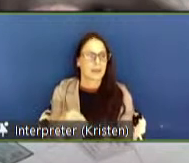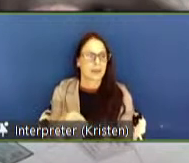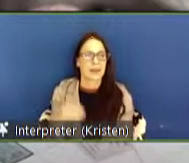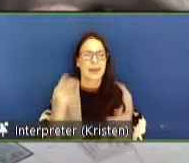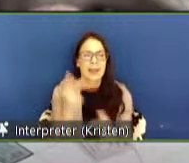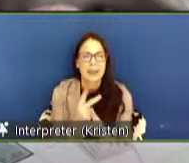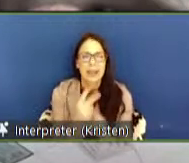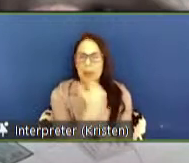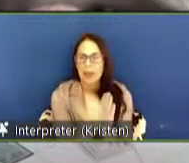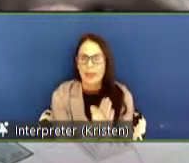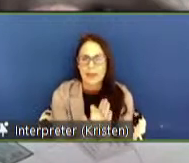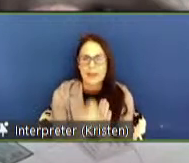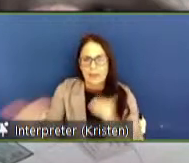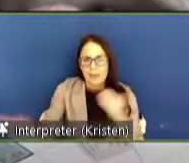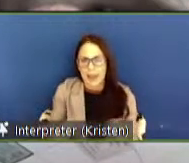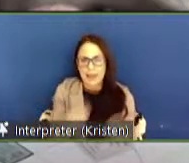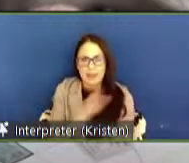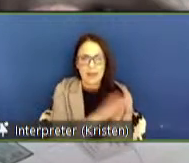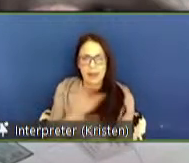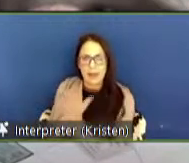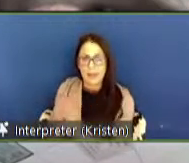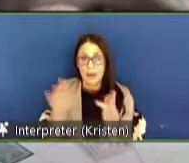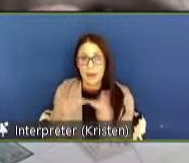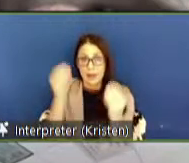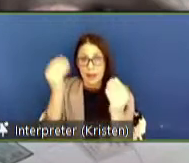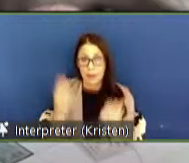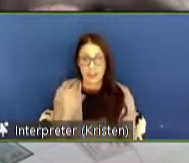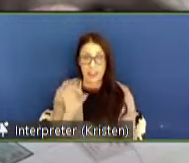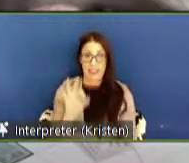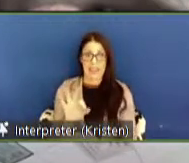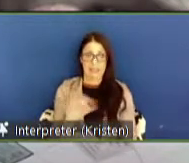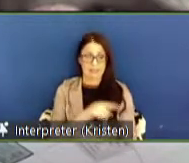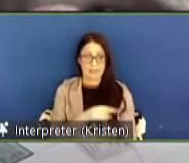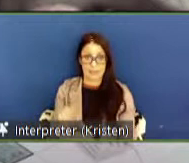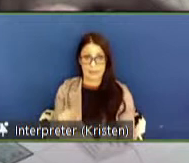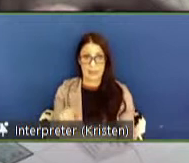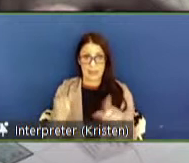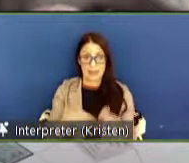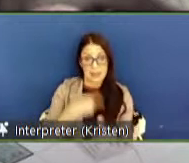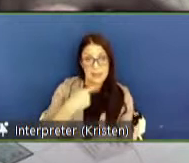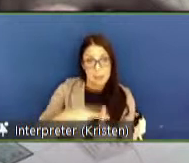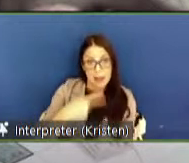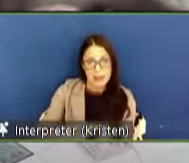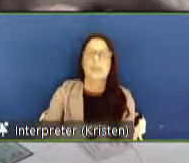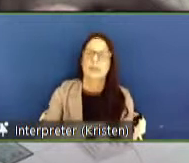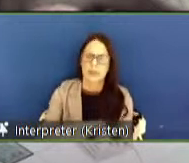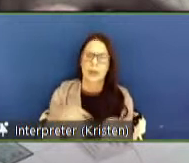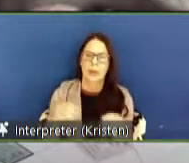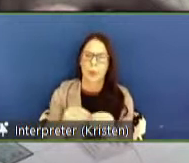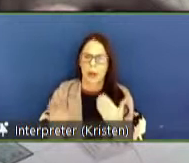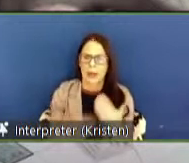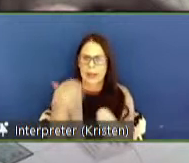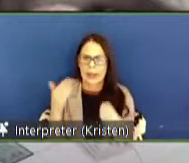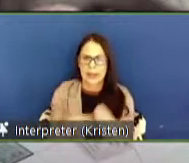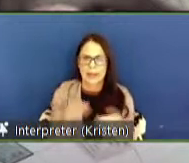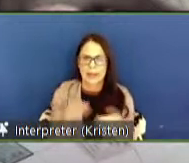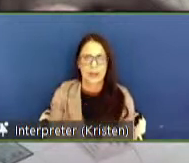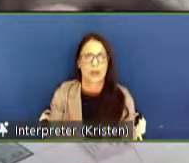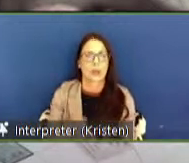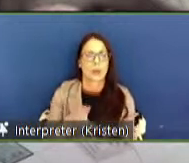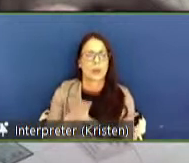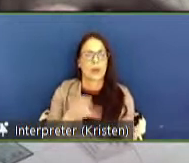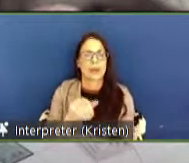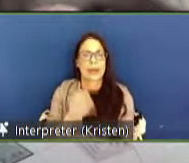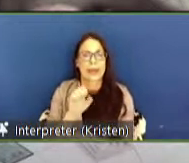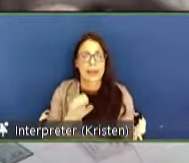contact information in case somebody is test positive for COVID. Makes it much easier to do case investigation and contact